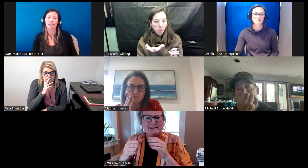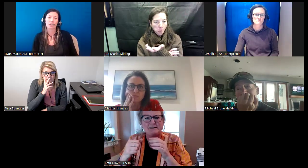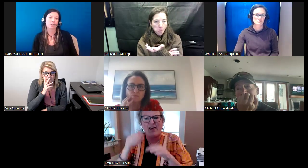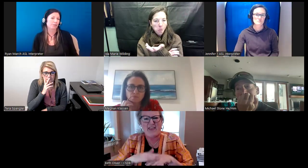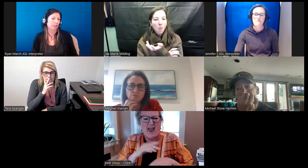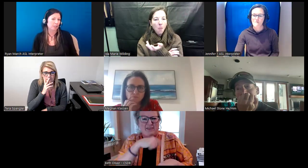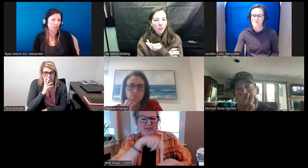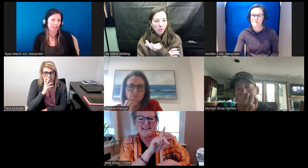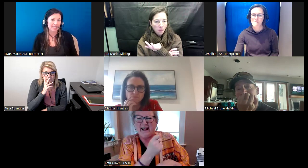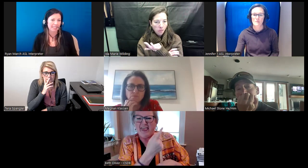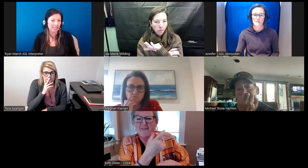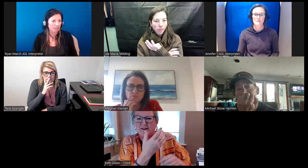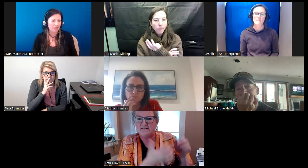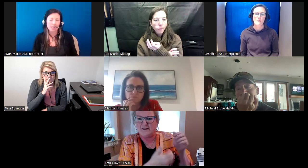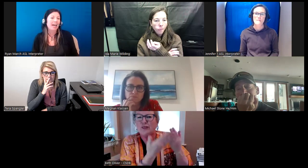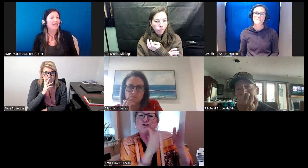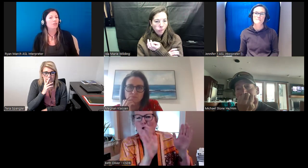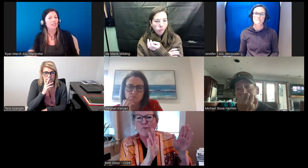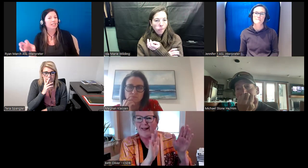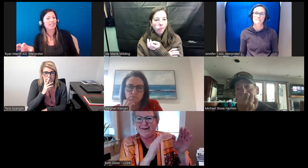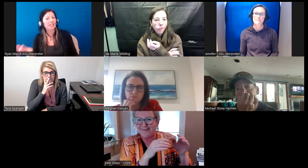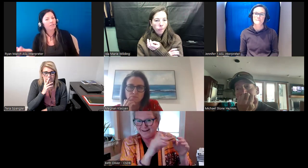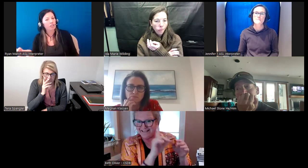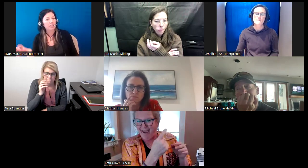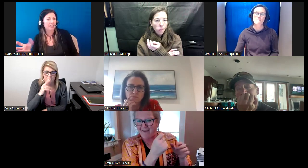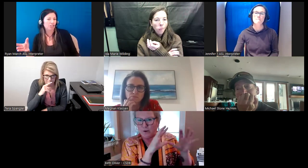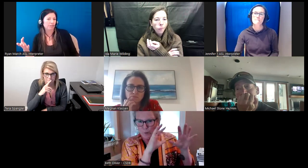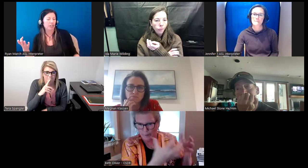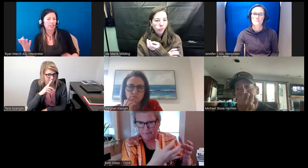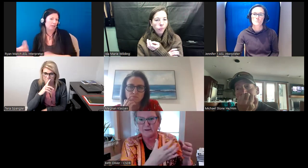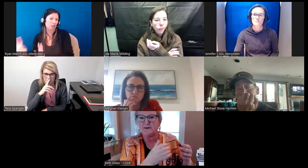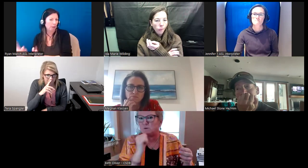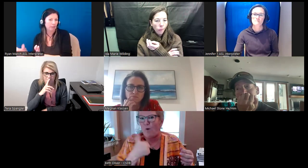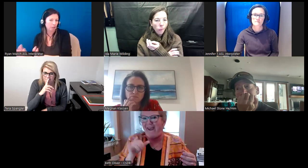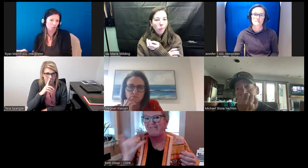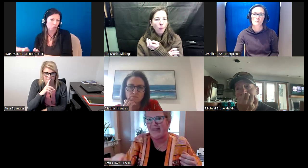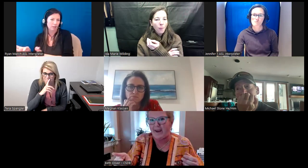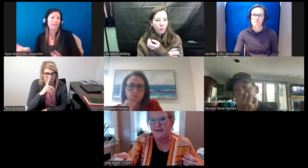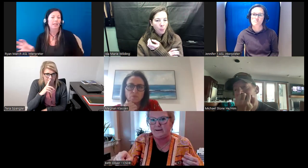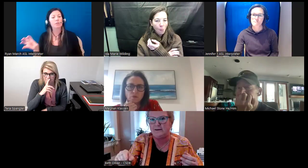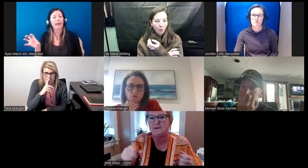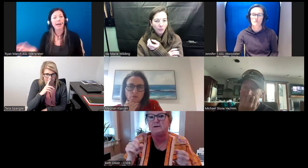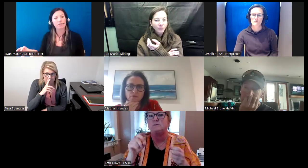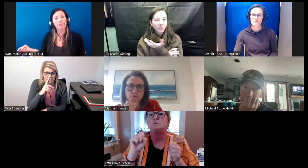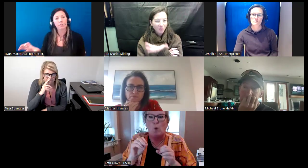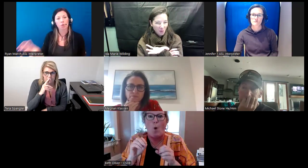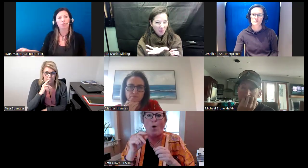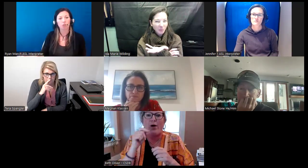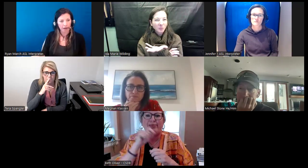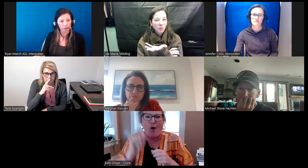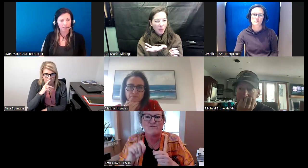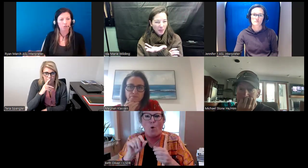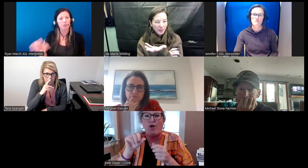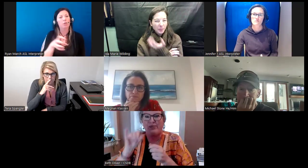certifications, those very specialized skills. As far as D11 goes, that's just very general public school. They don't have